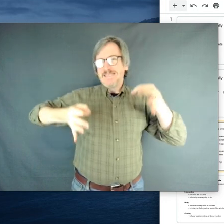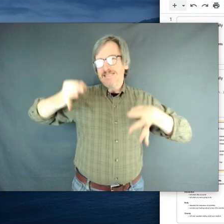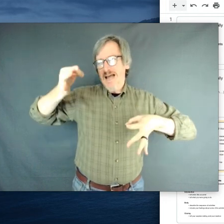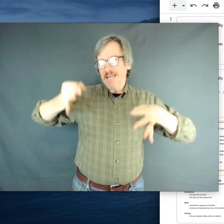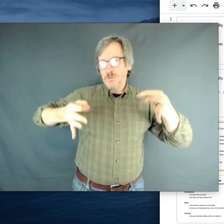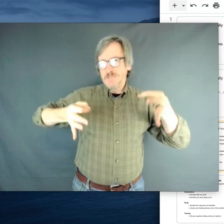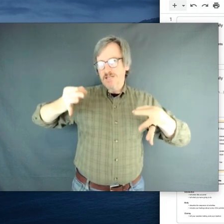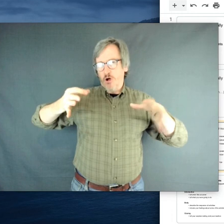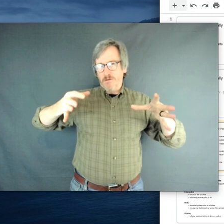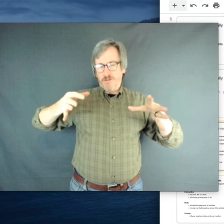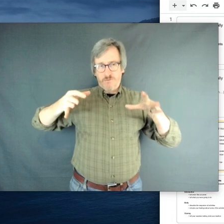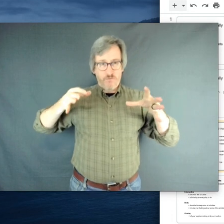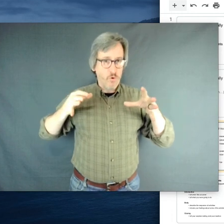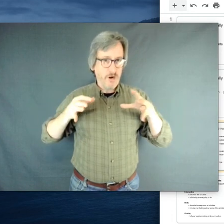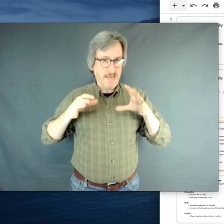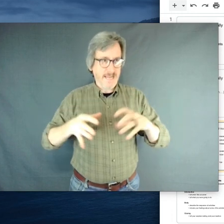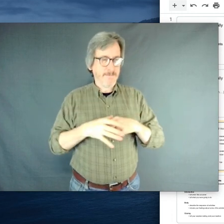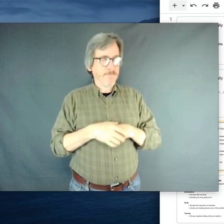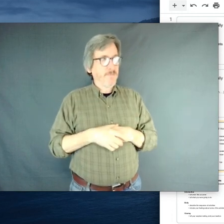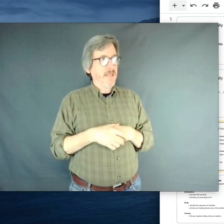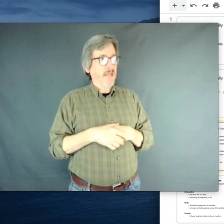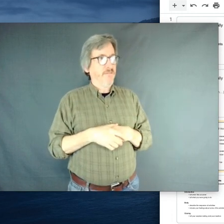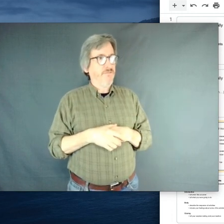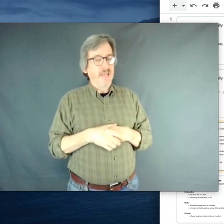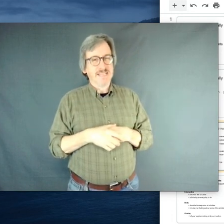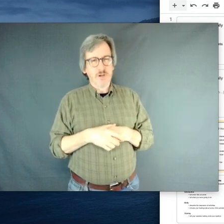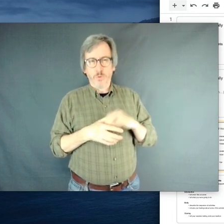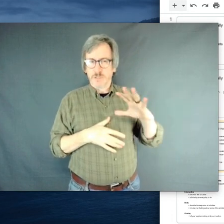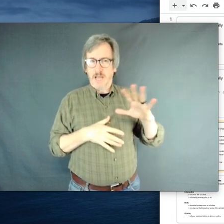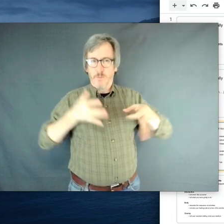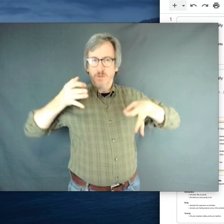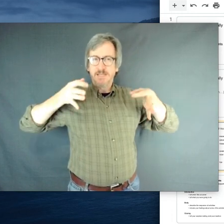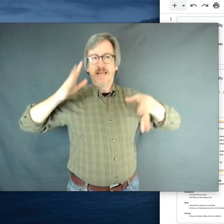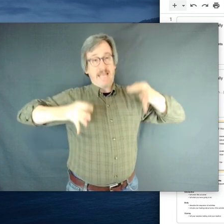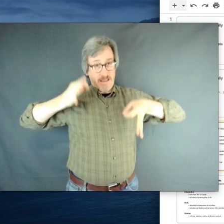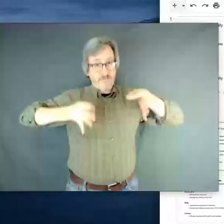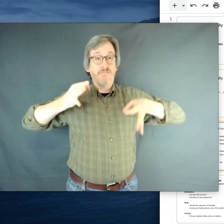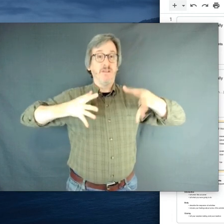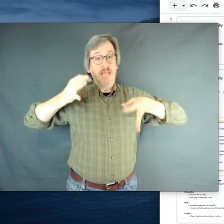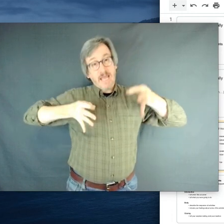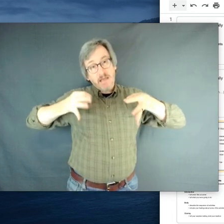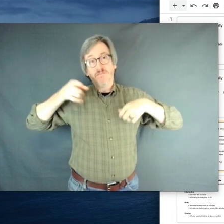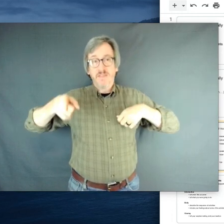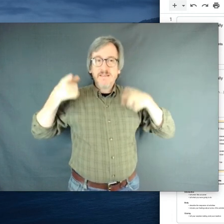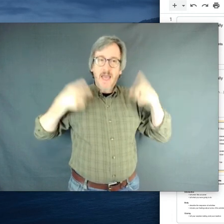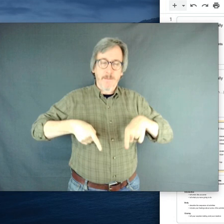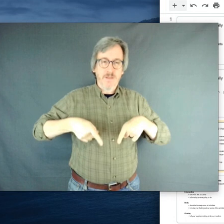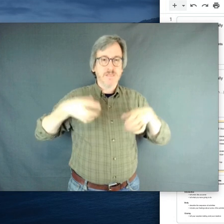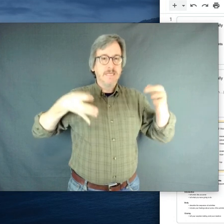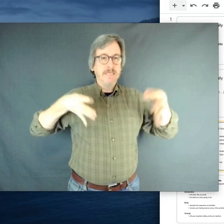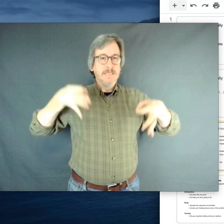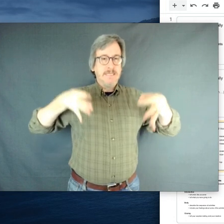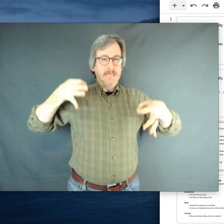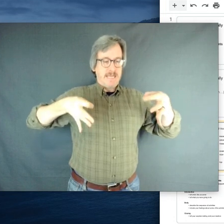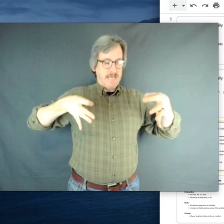This is not used as often for if. It's an older sign. We use the sign if. If this